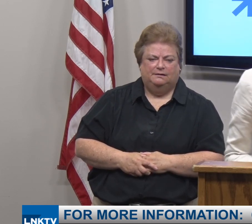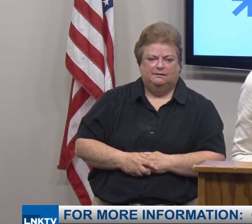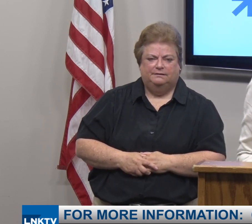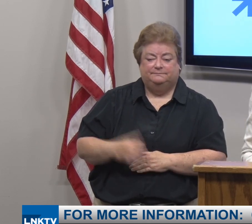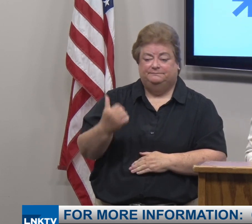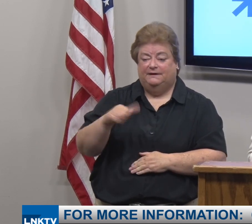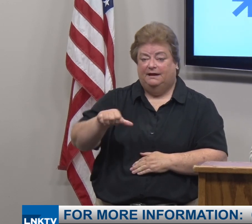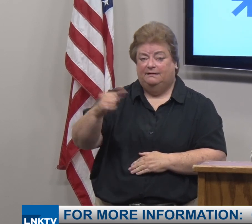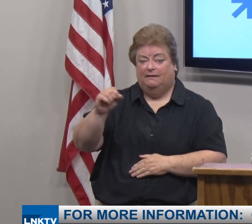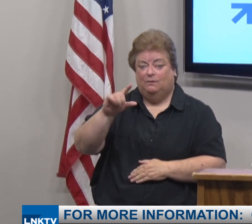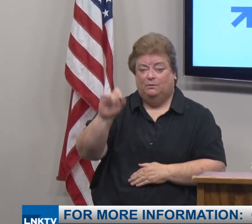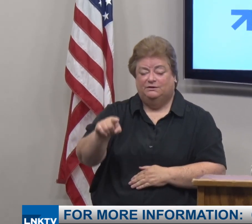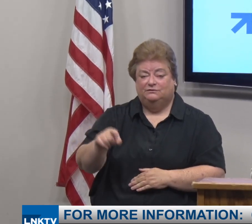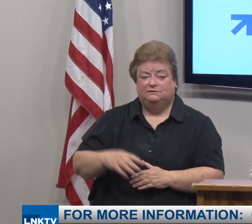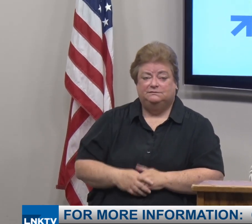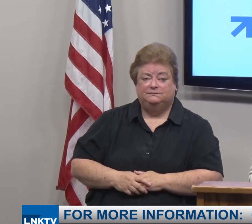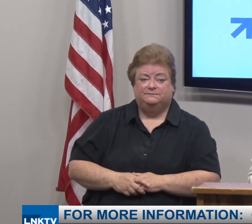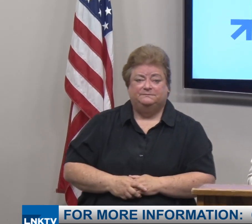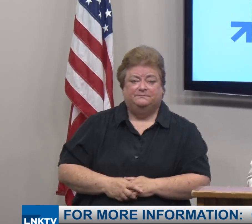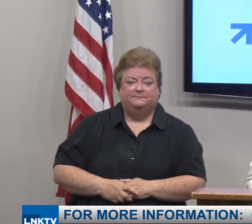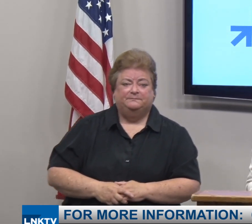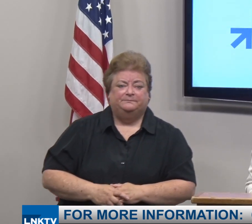Any other questions?